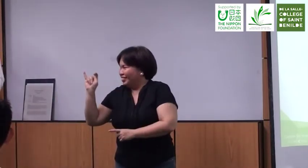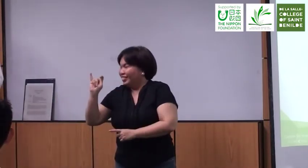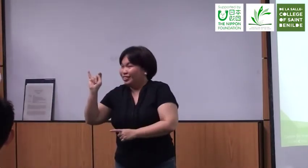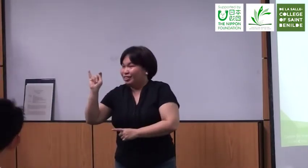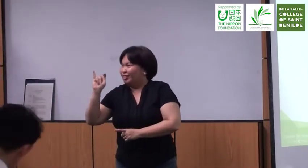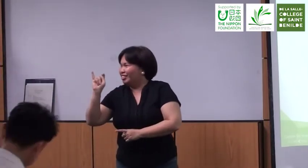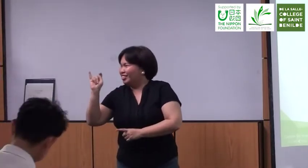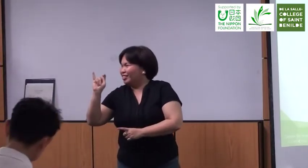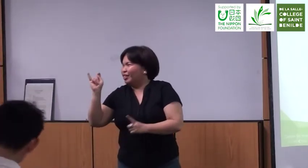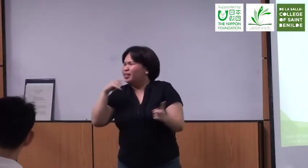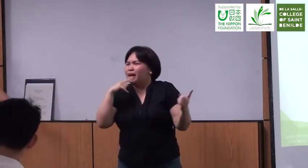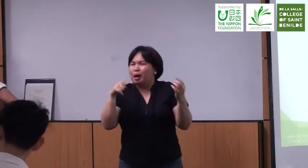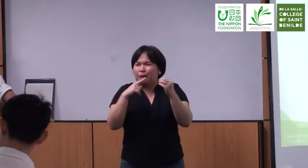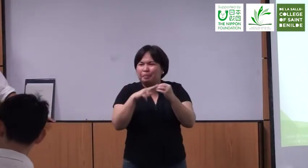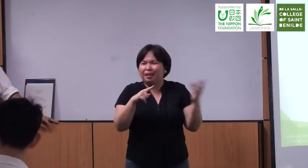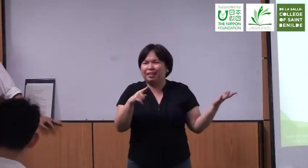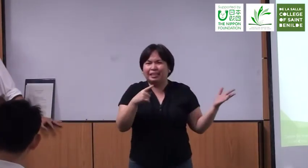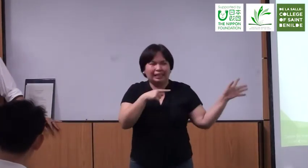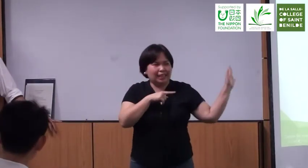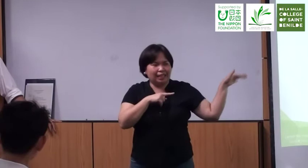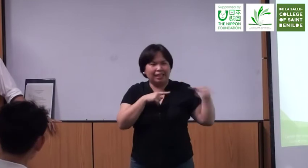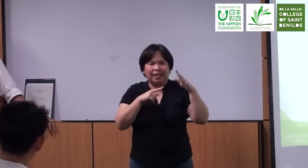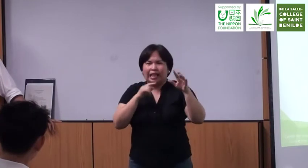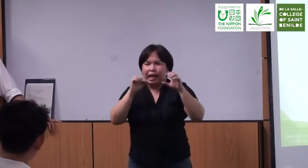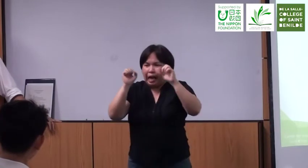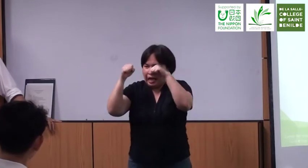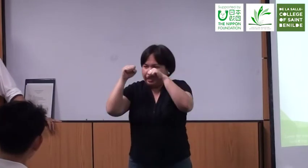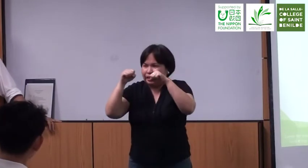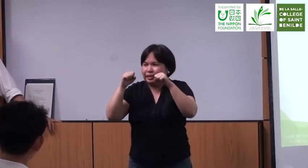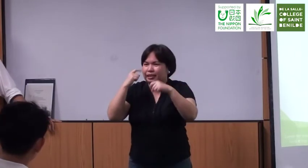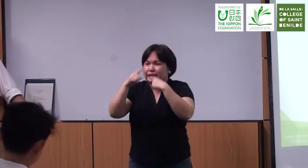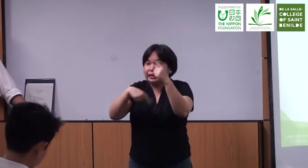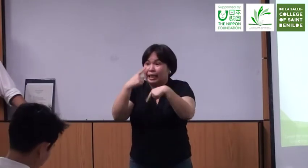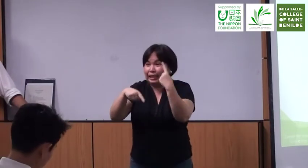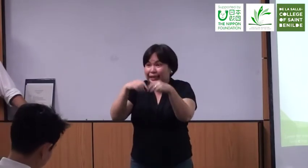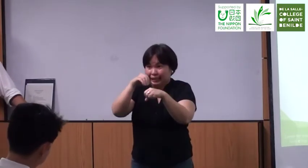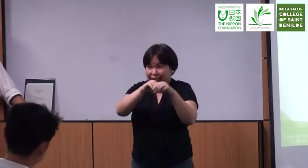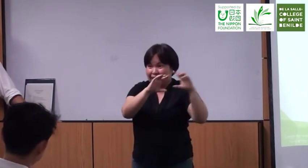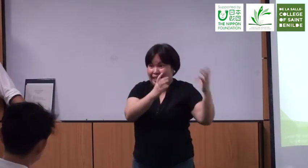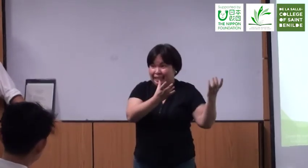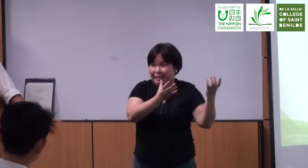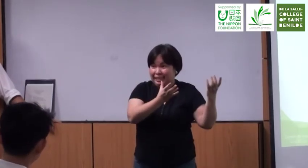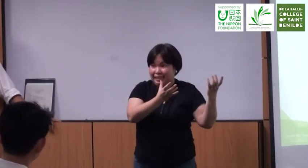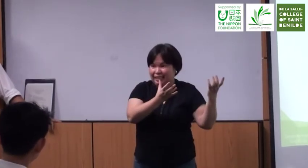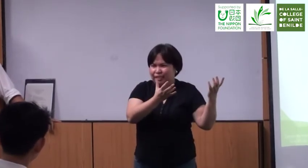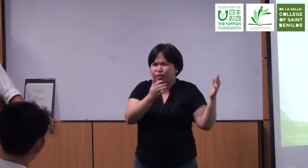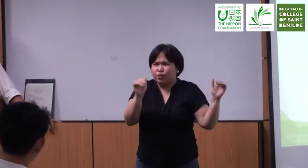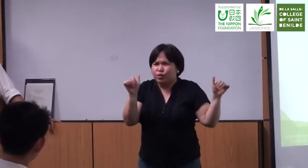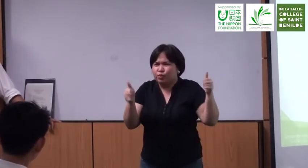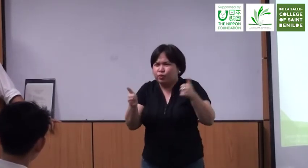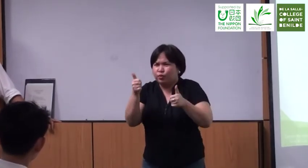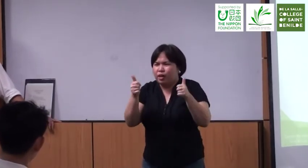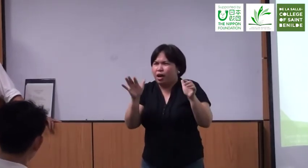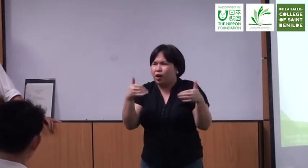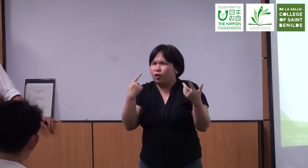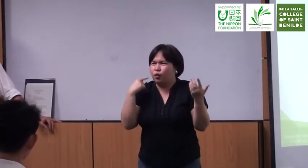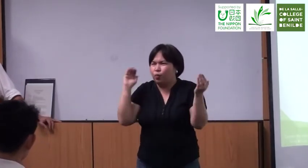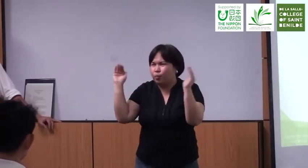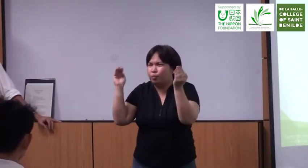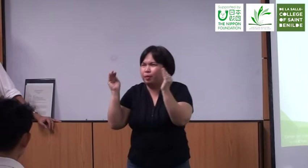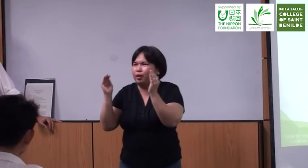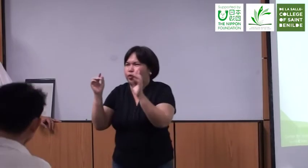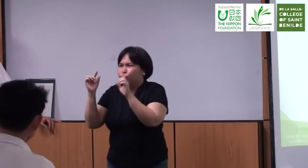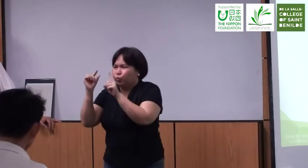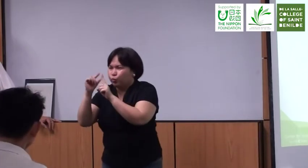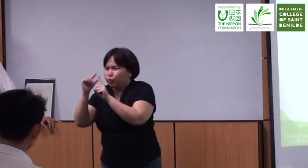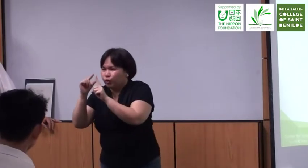Meron din siya explanation or definition of different academic terms or technical terms that